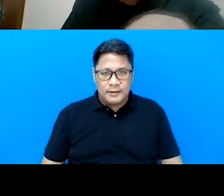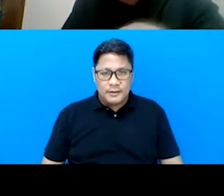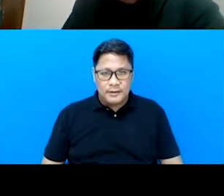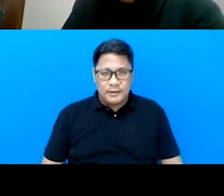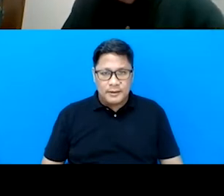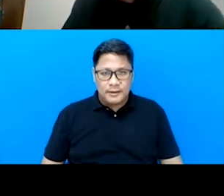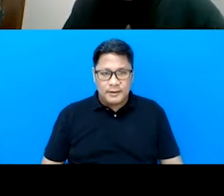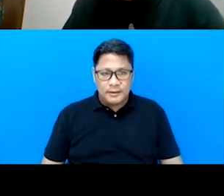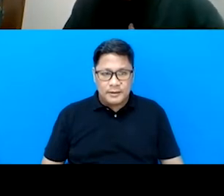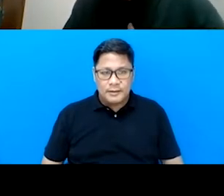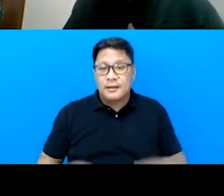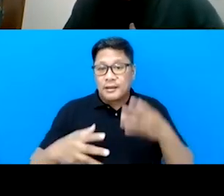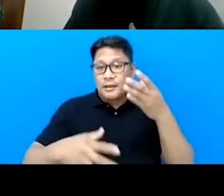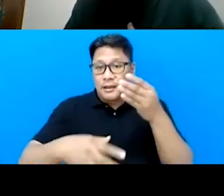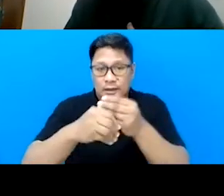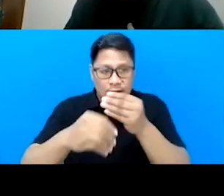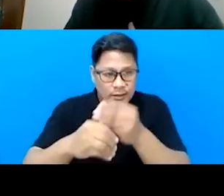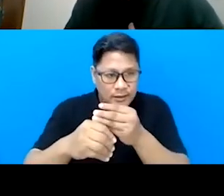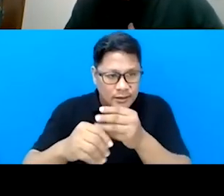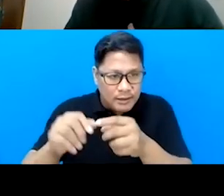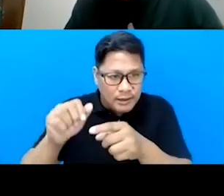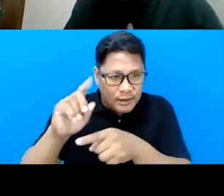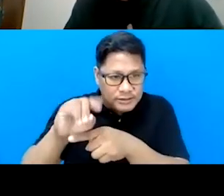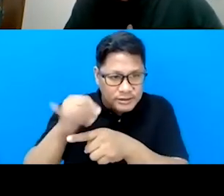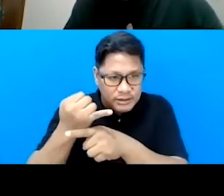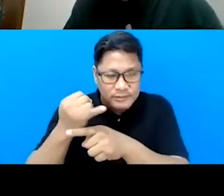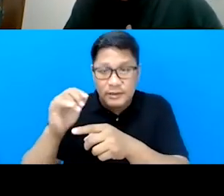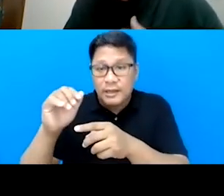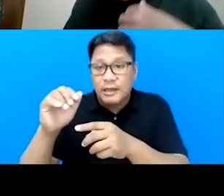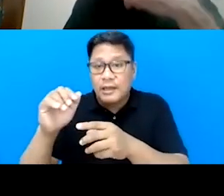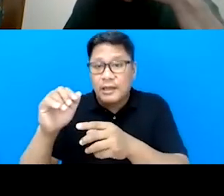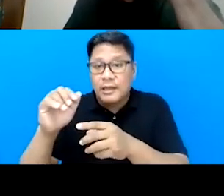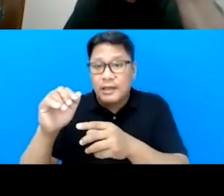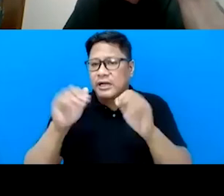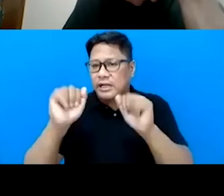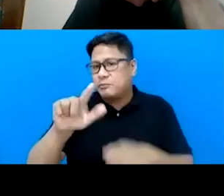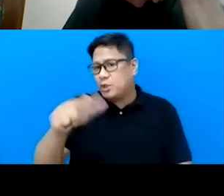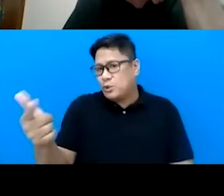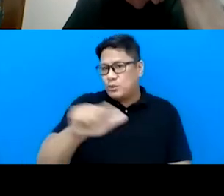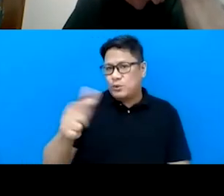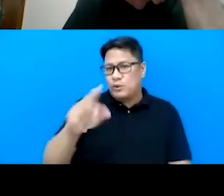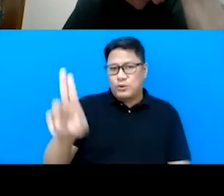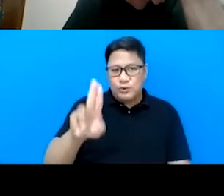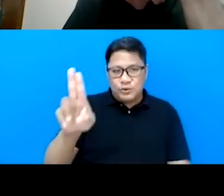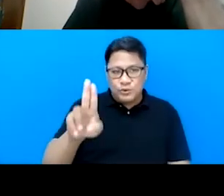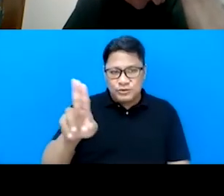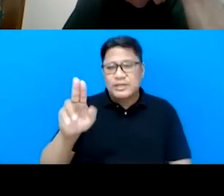Yeah, so just add adjectives, adverbs, so they can be used as either adjectives or adverbs.